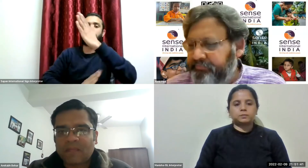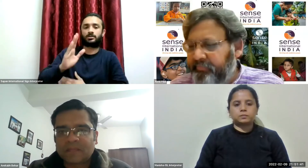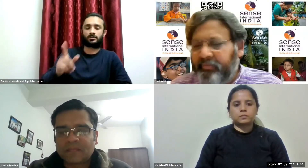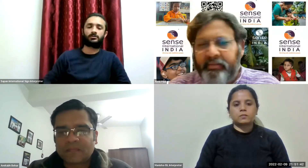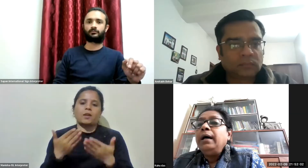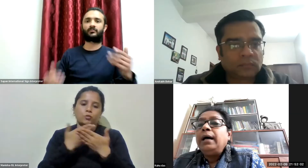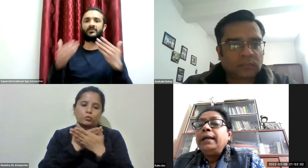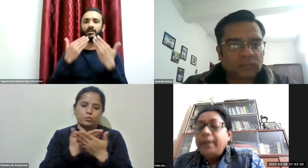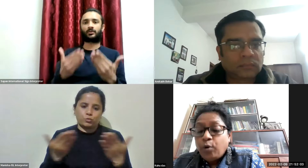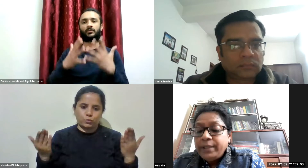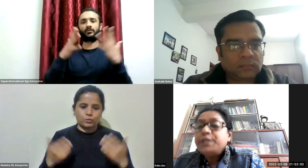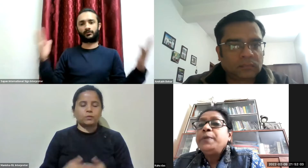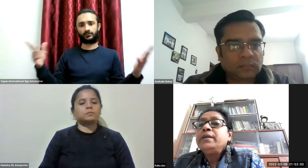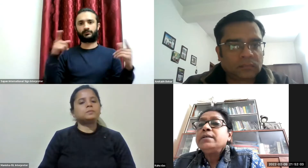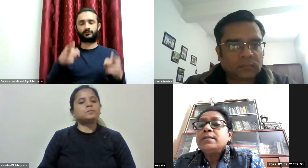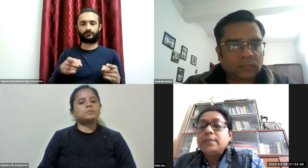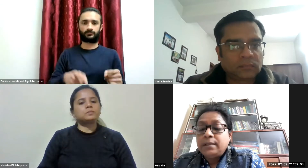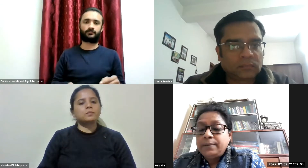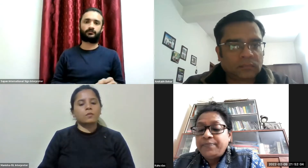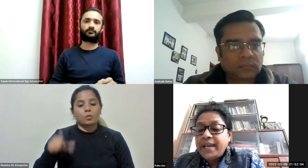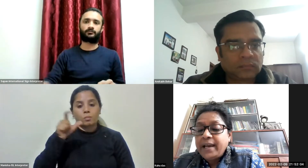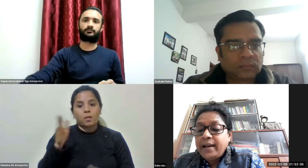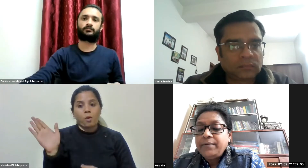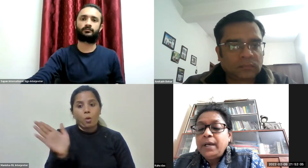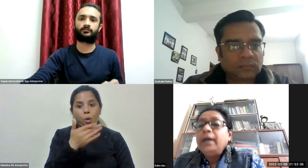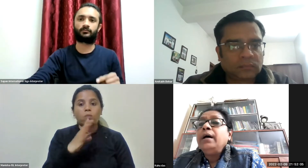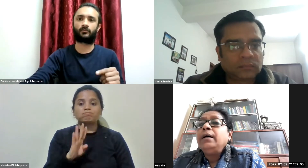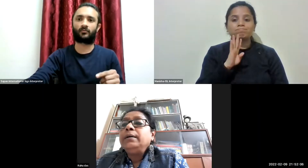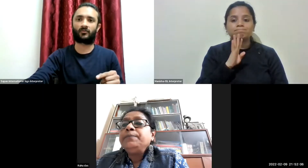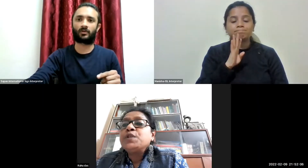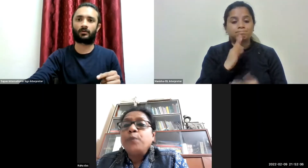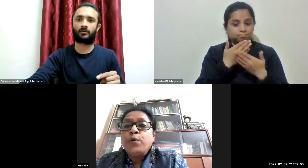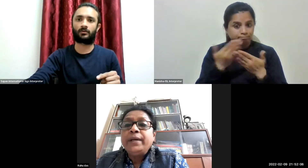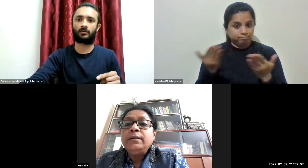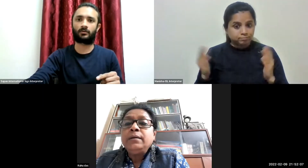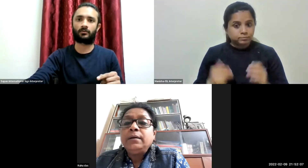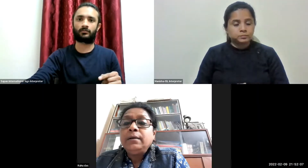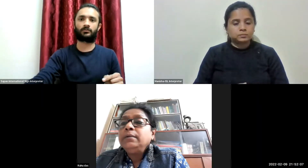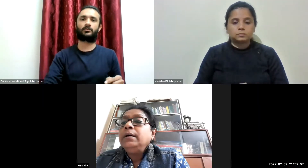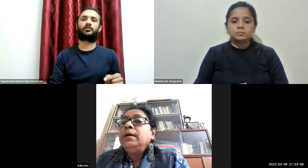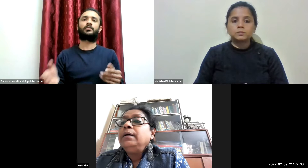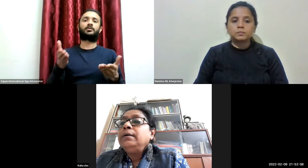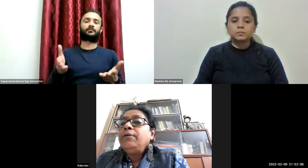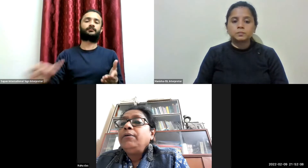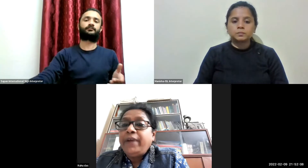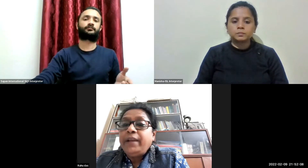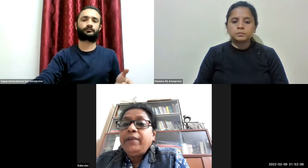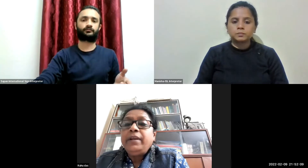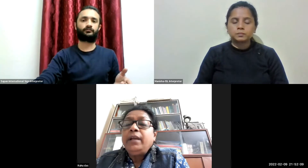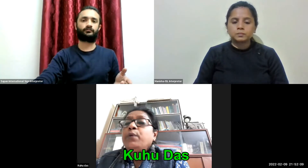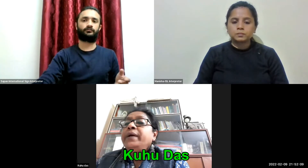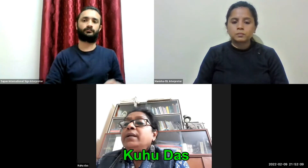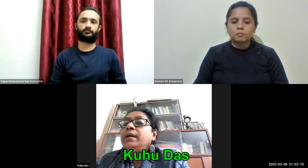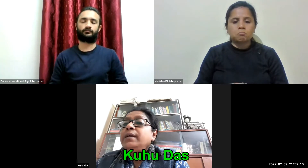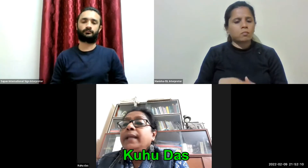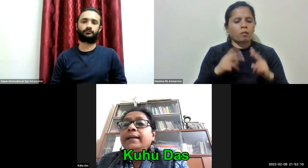up. I think all these speakers have spoken very,